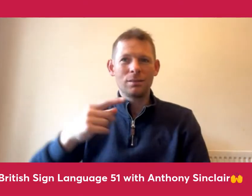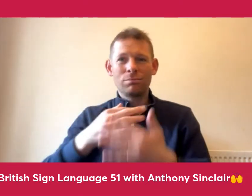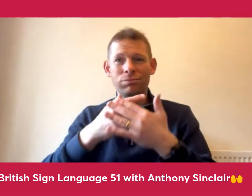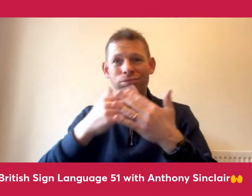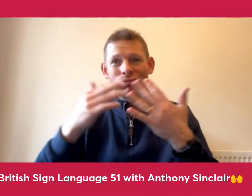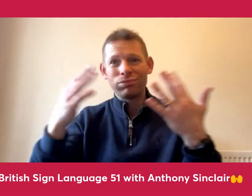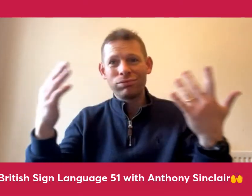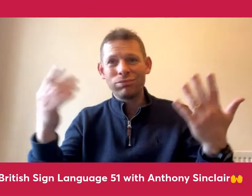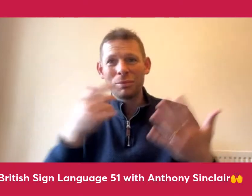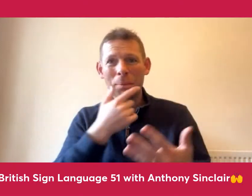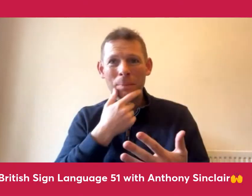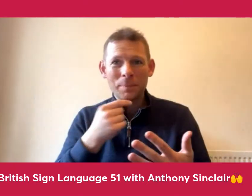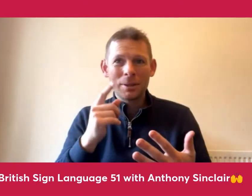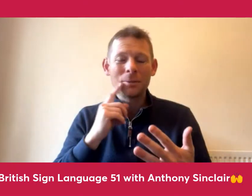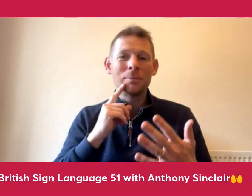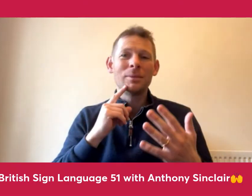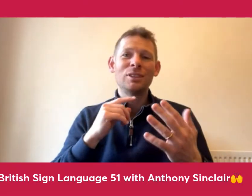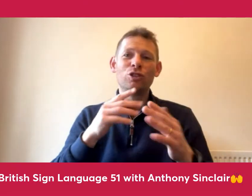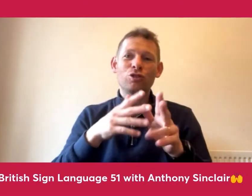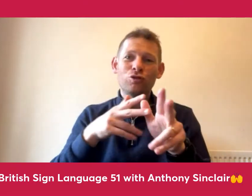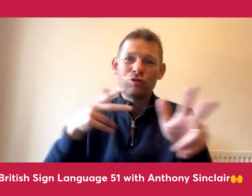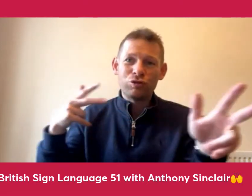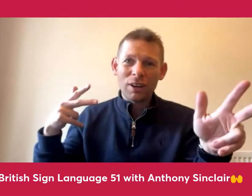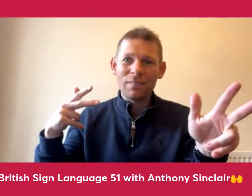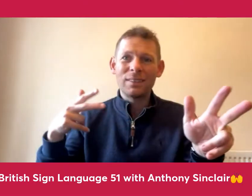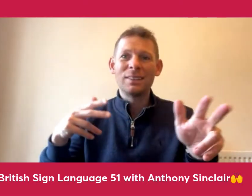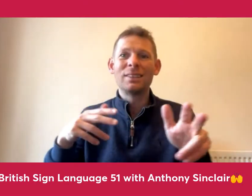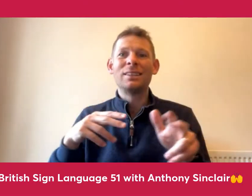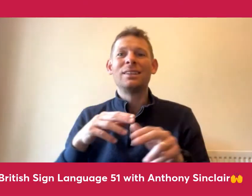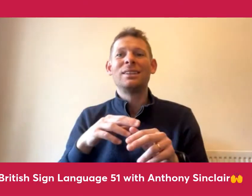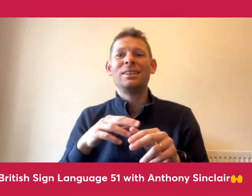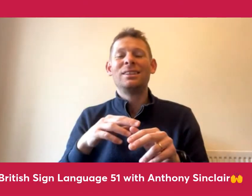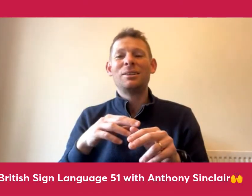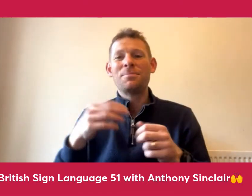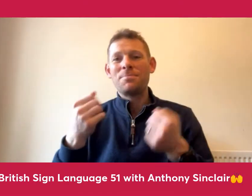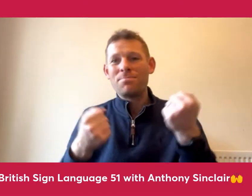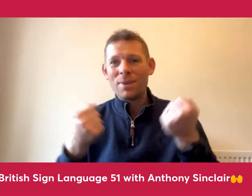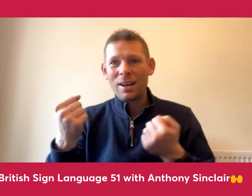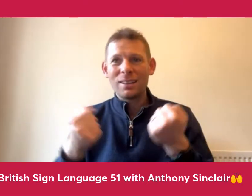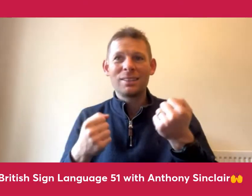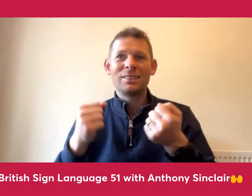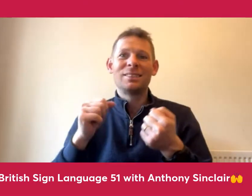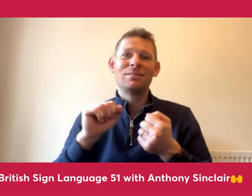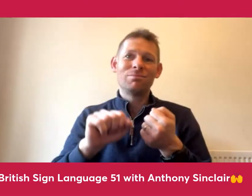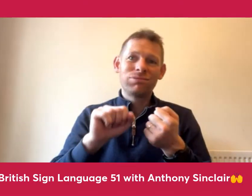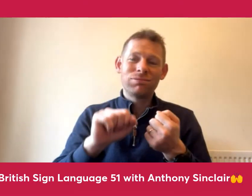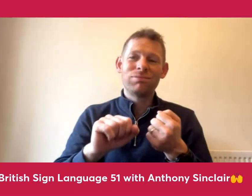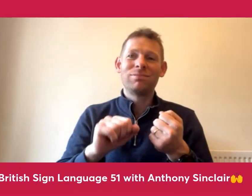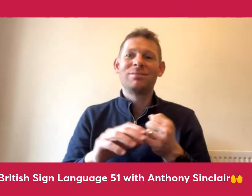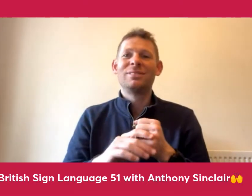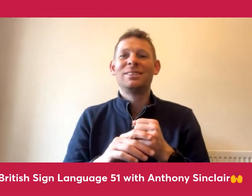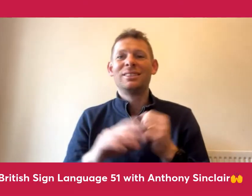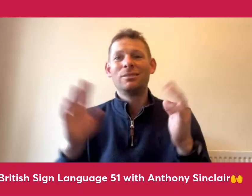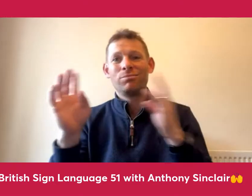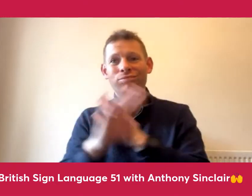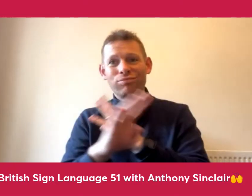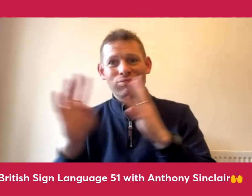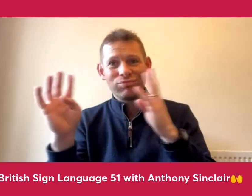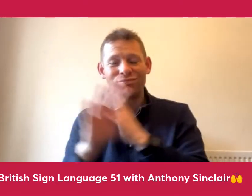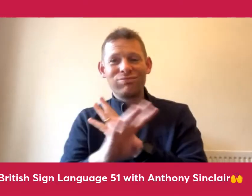London, lots and lots of people, lots of traffic, lots of noise, buses, car horns,